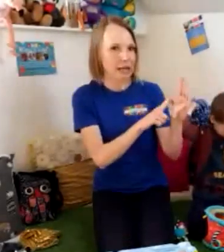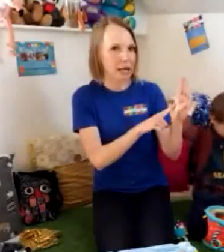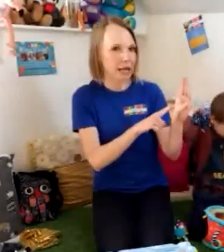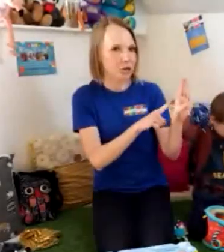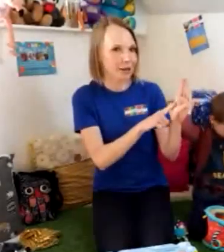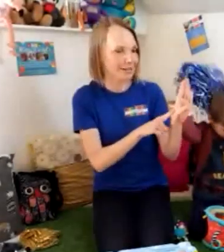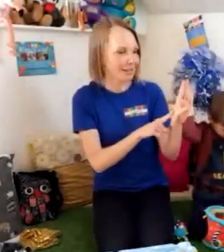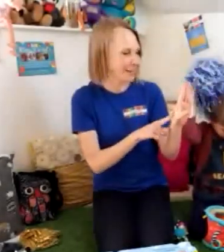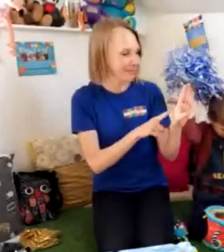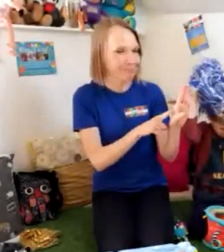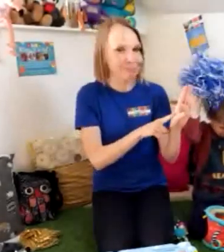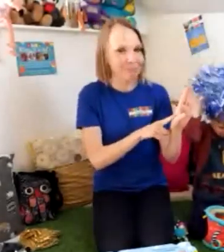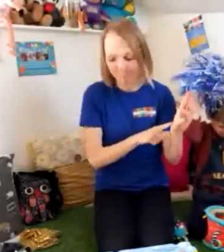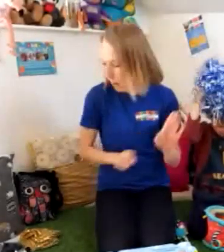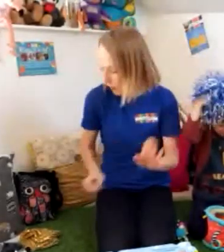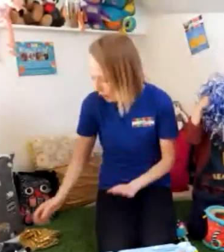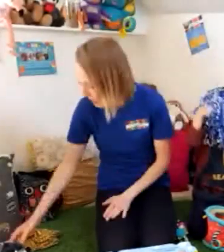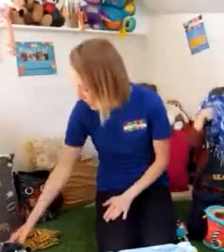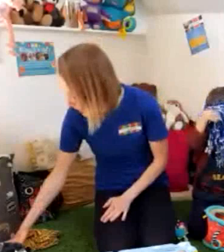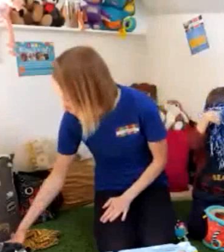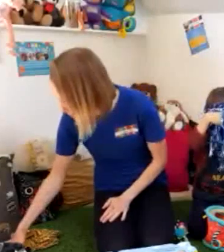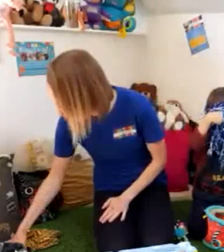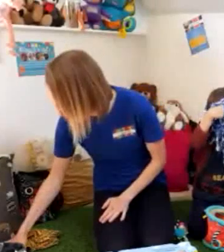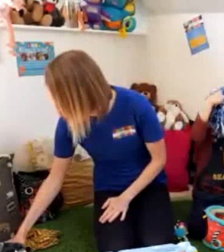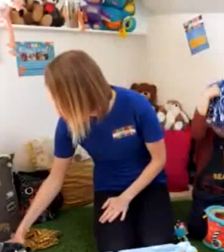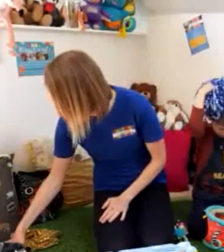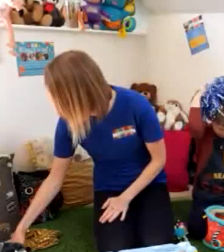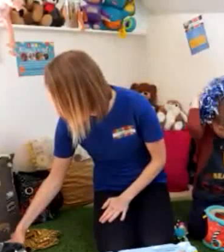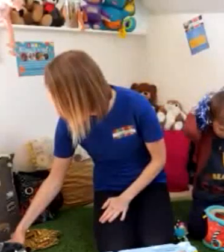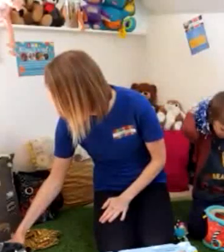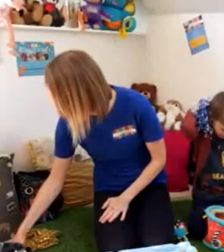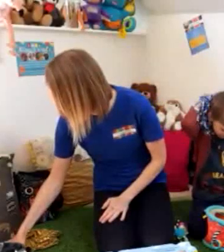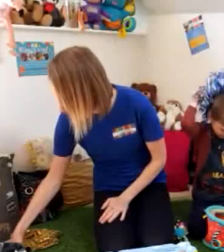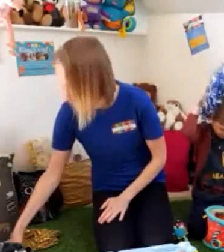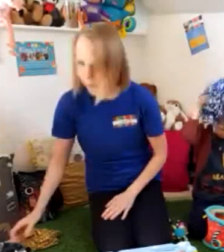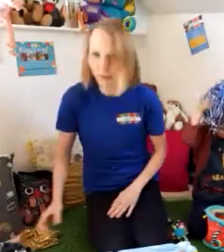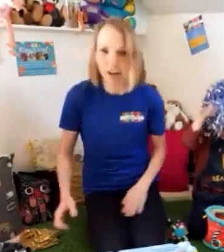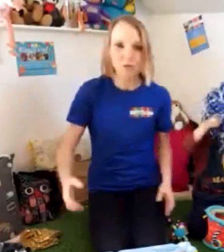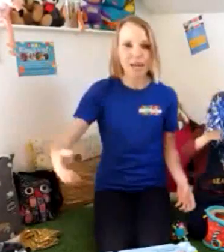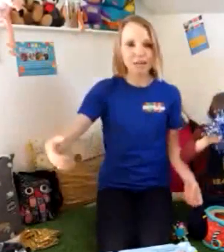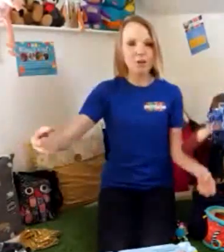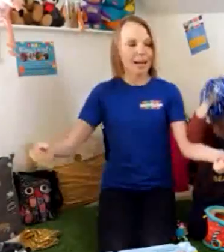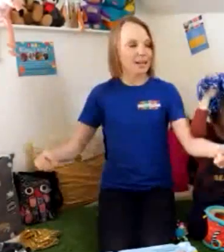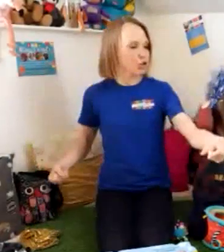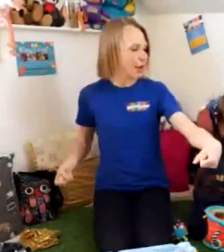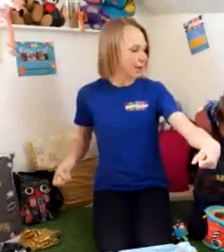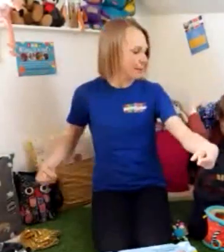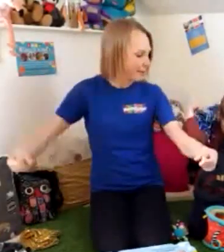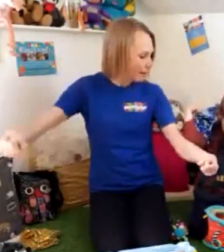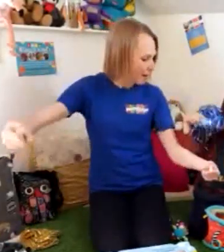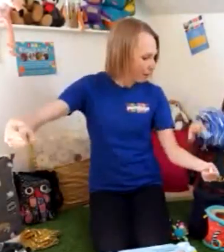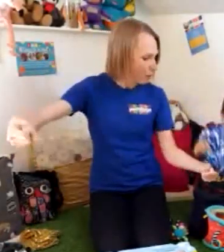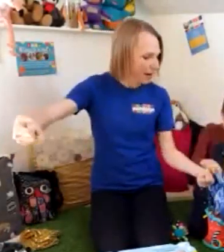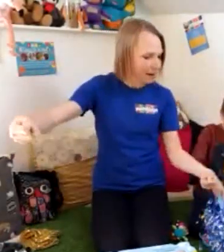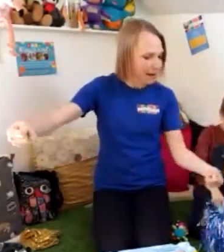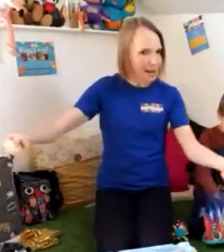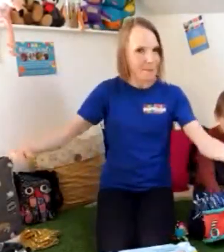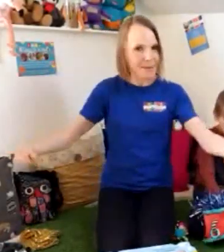yellow tractor. We shall see once the song starts. Right, first of all, let's all get in our tractors. Everyone get behind their big